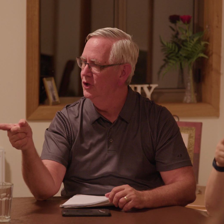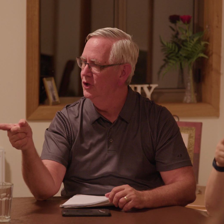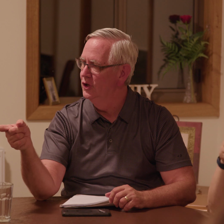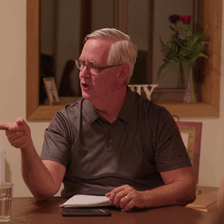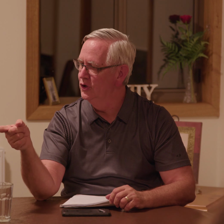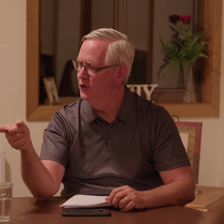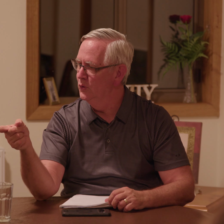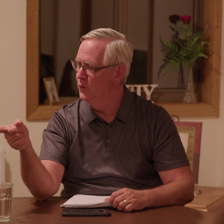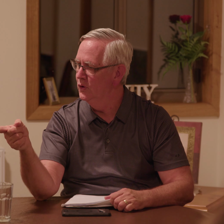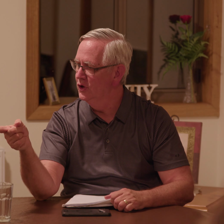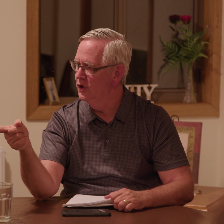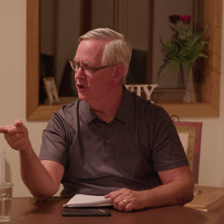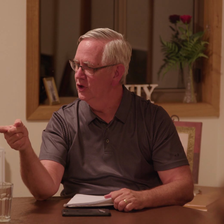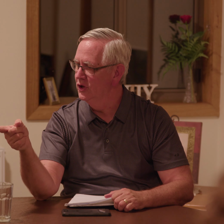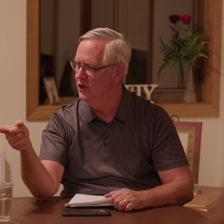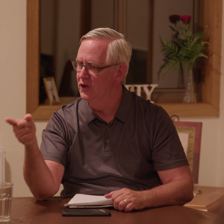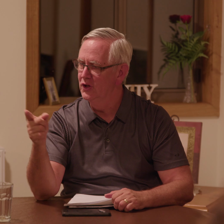What? This is older. Well, I